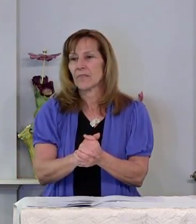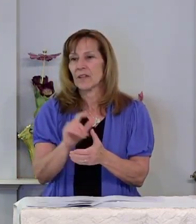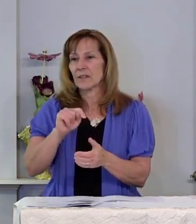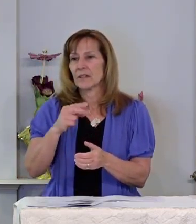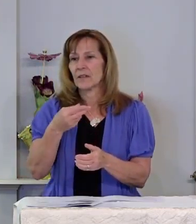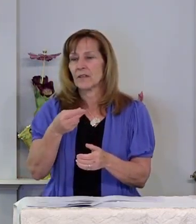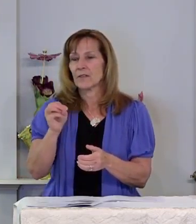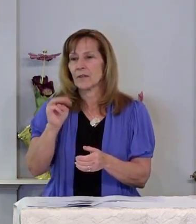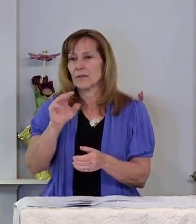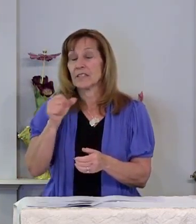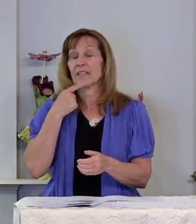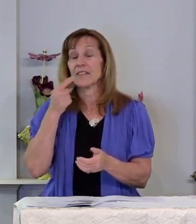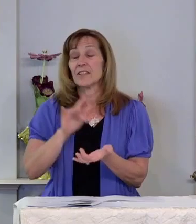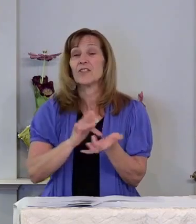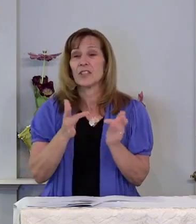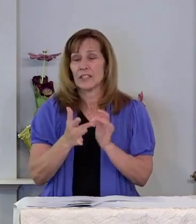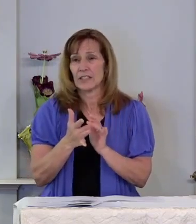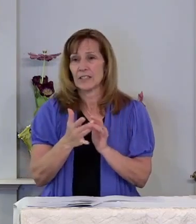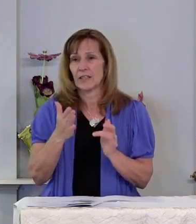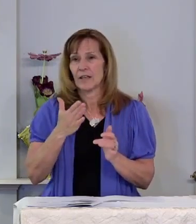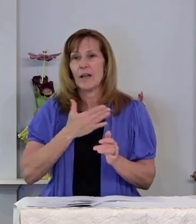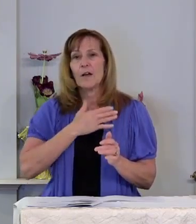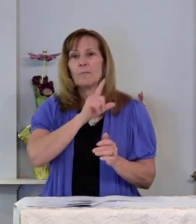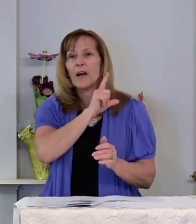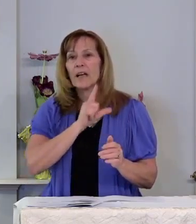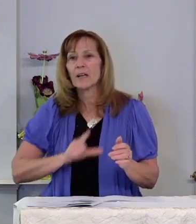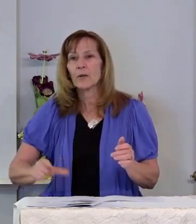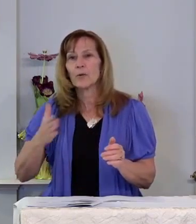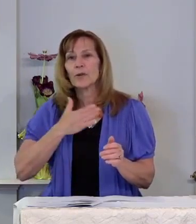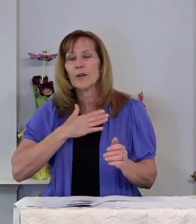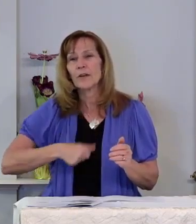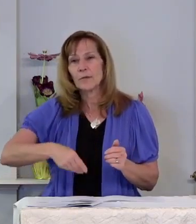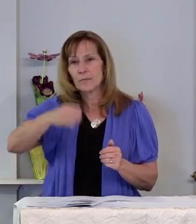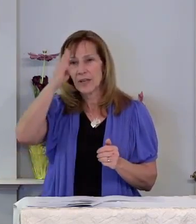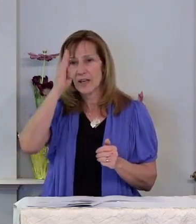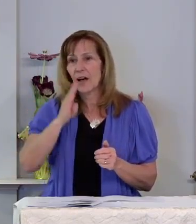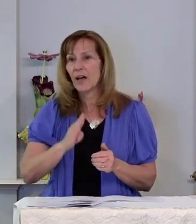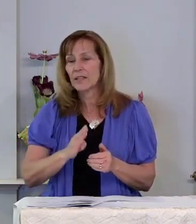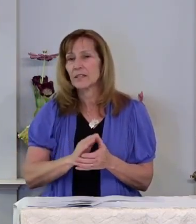Thomas said to Jesus, "My Lord and my God."